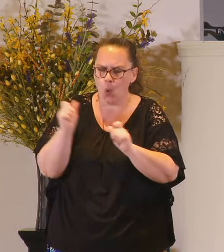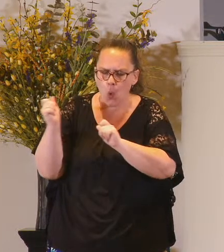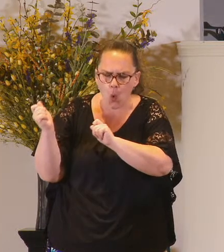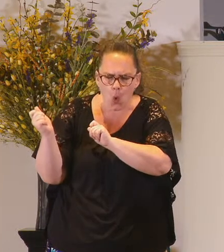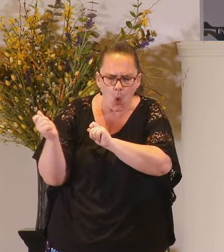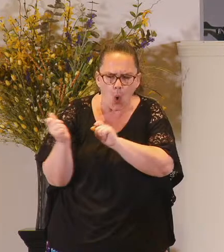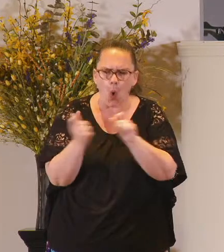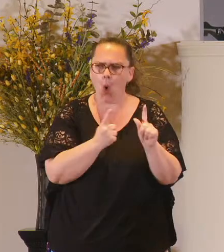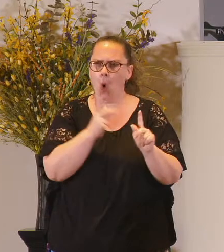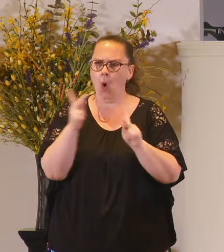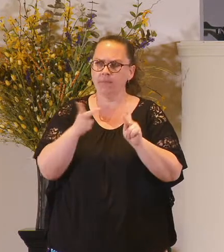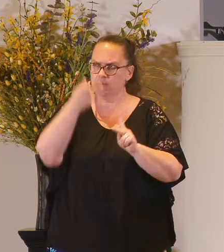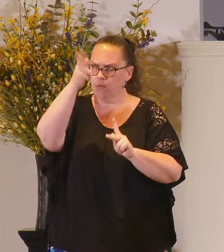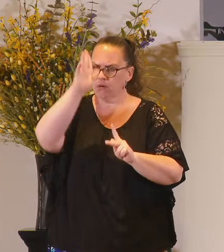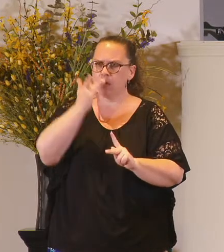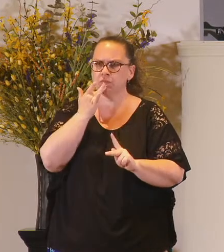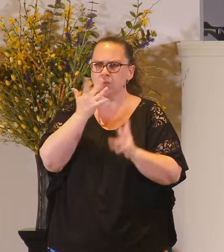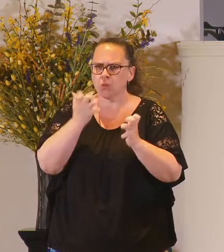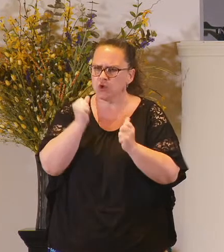He wants them all.